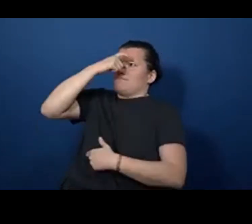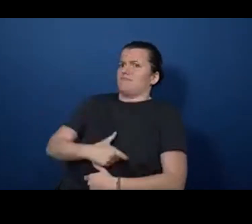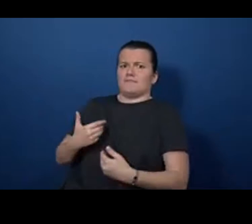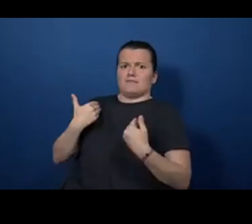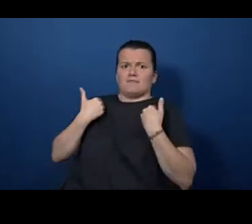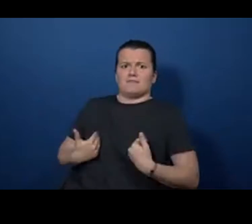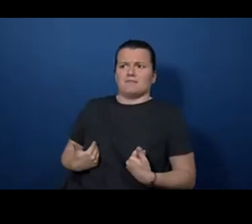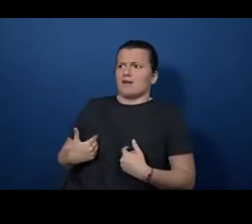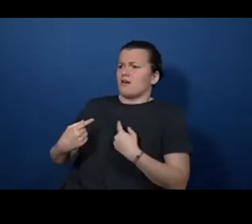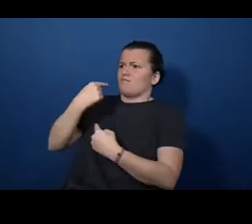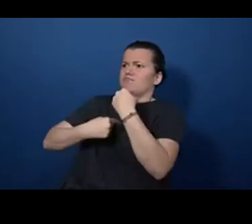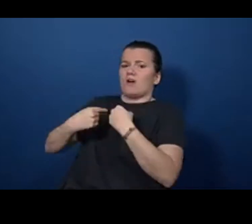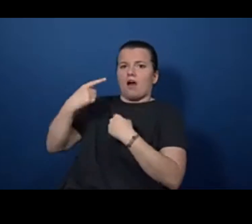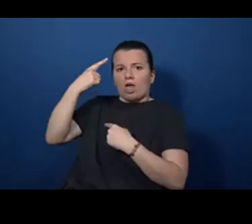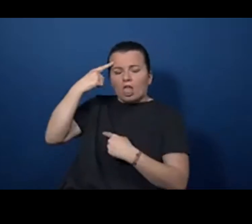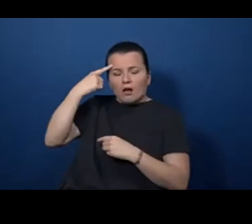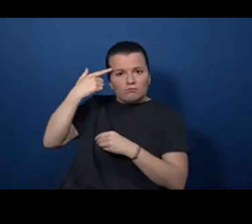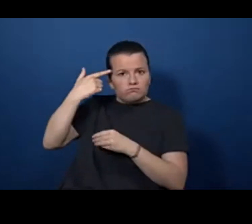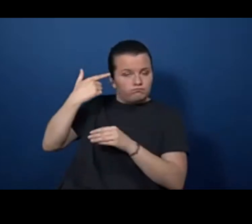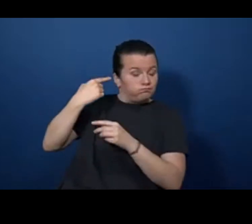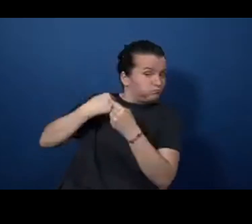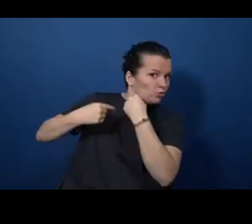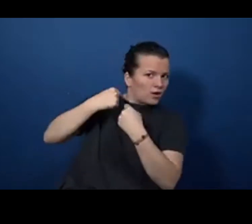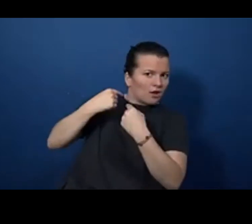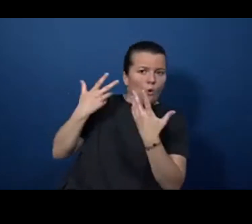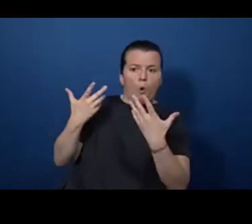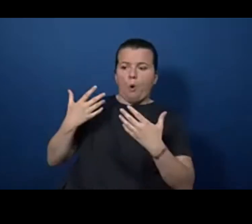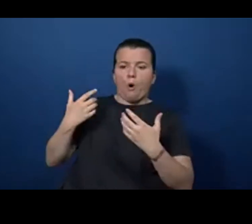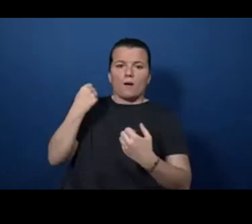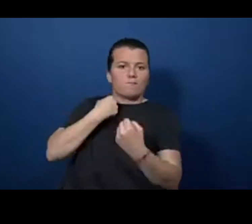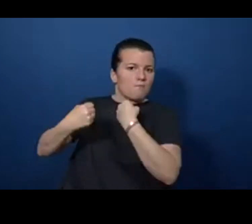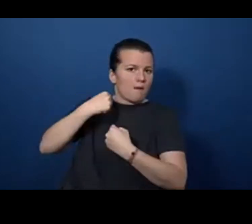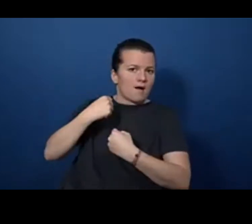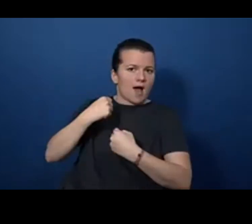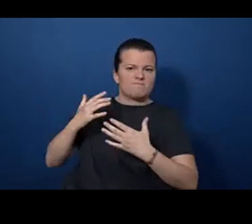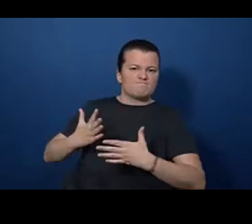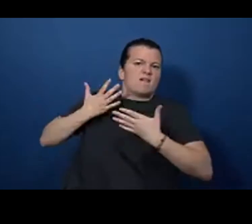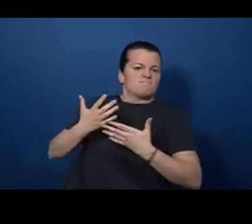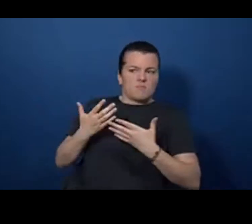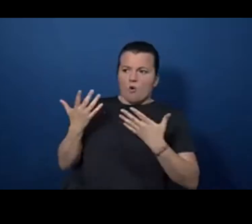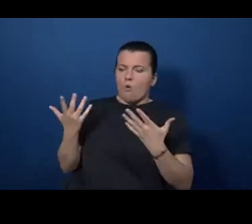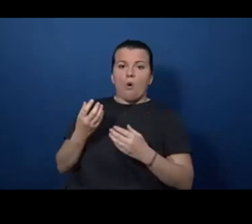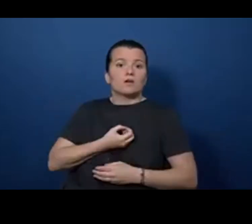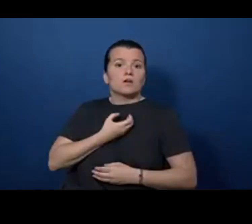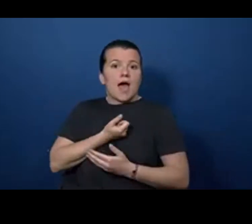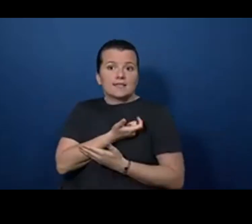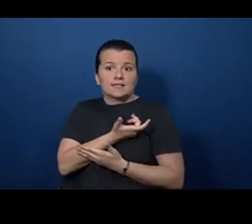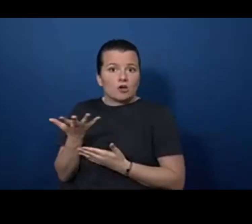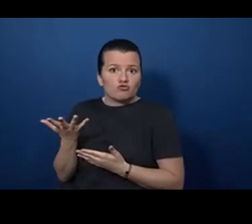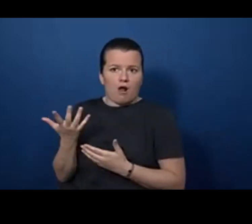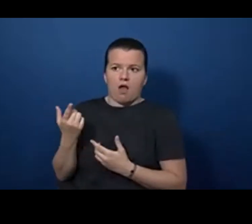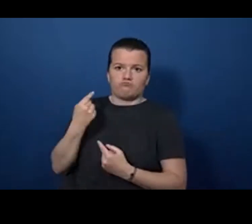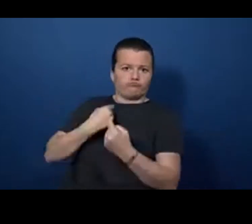mainly psychologically, in some cases also physically, and sometimes also their sexual integrity. But they're